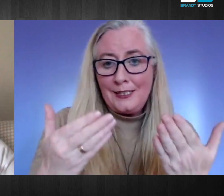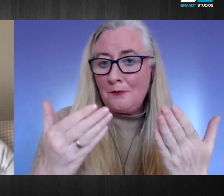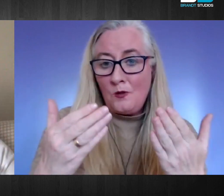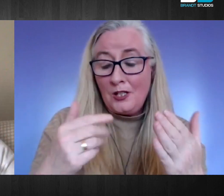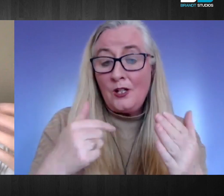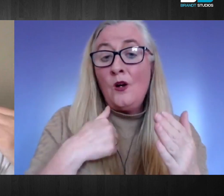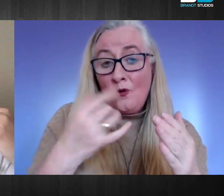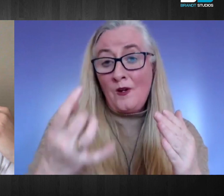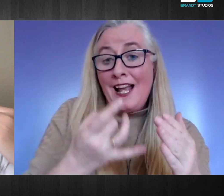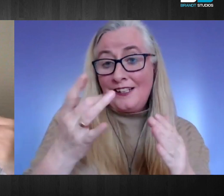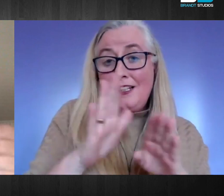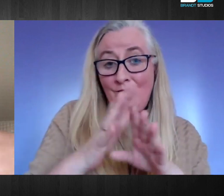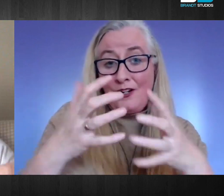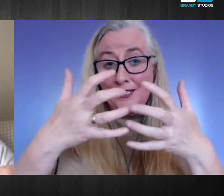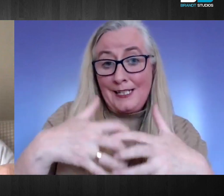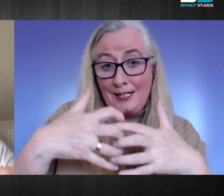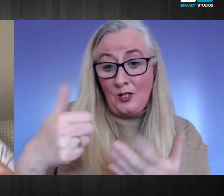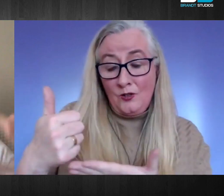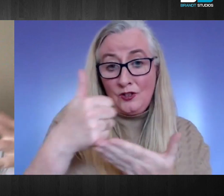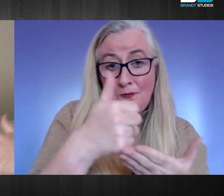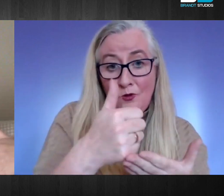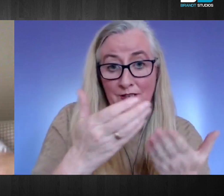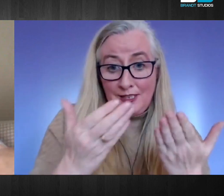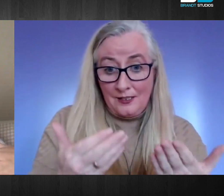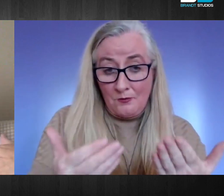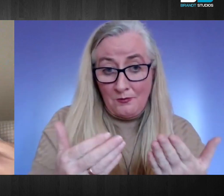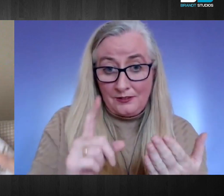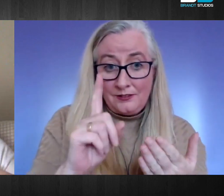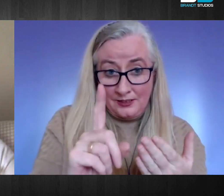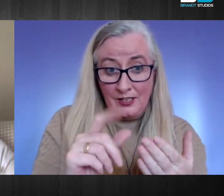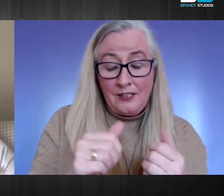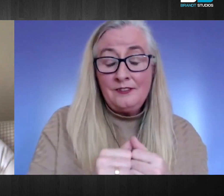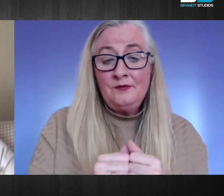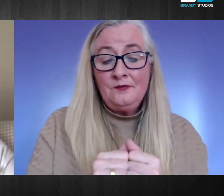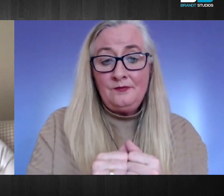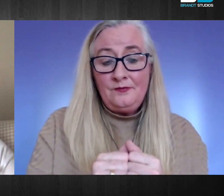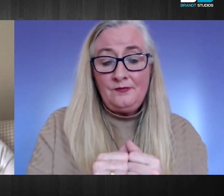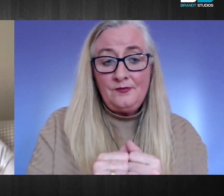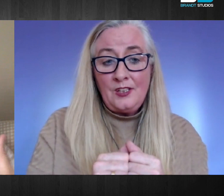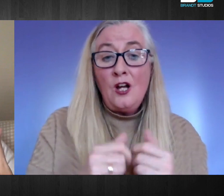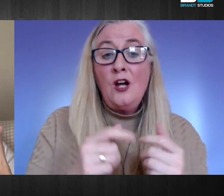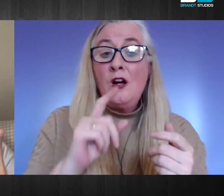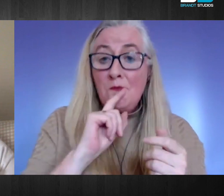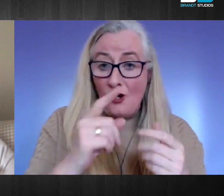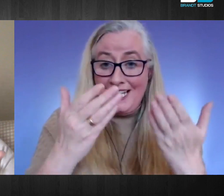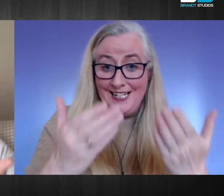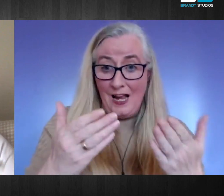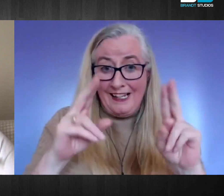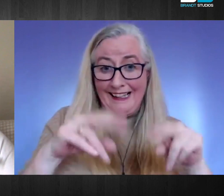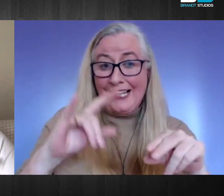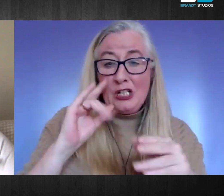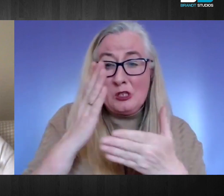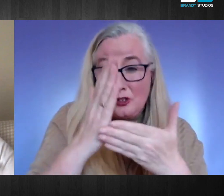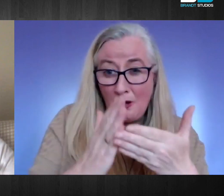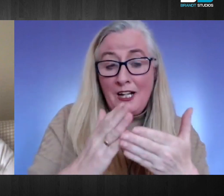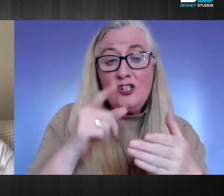all together, and are very strong promoters of it. But of course, they're going through crises of their own at the moment. So I suppose the most